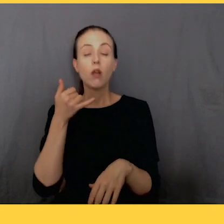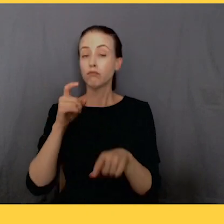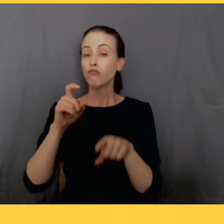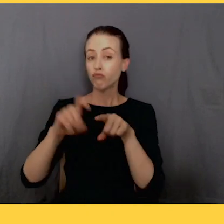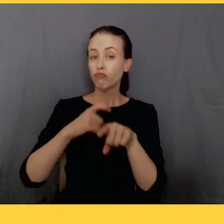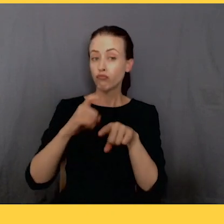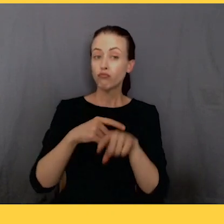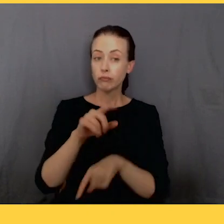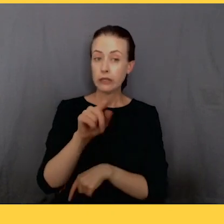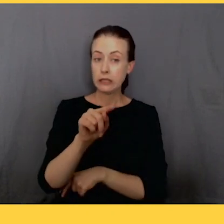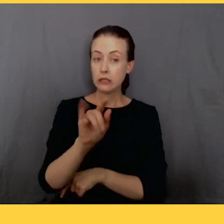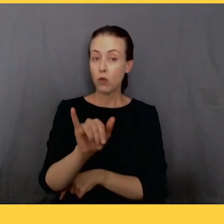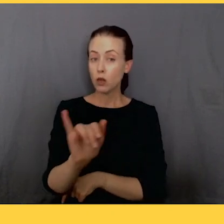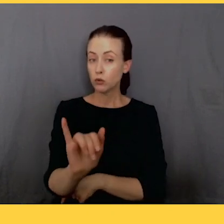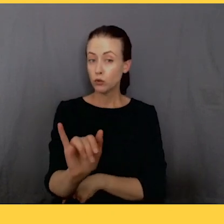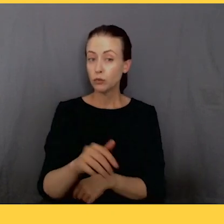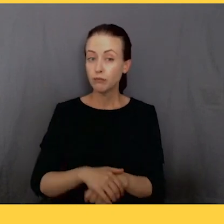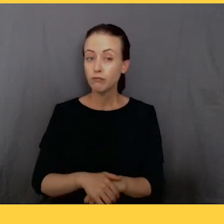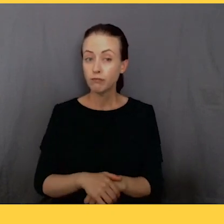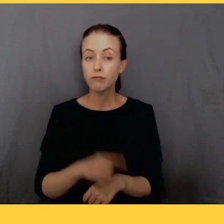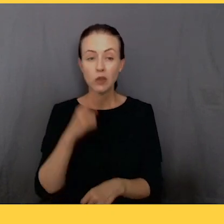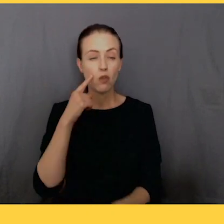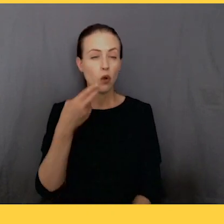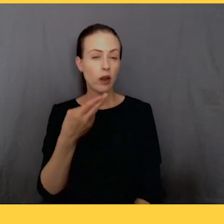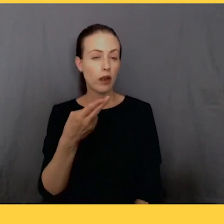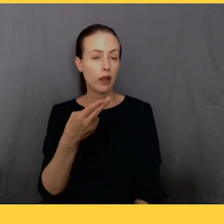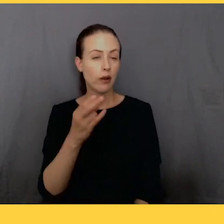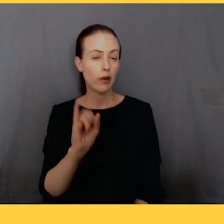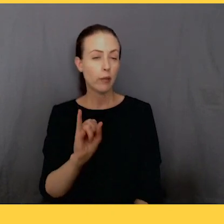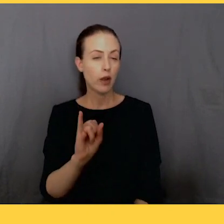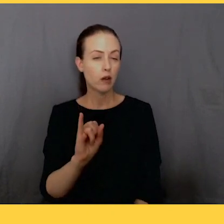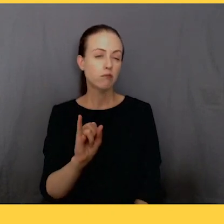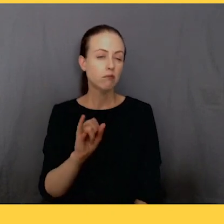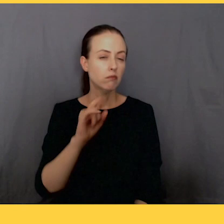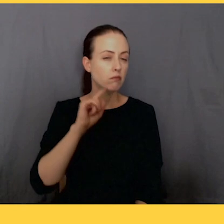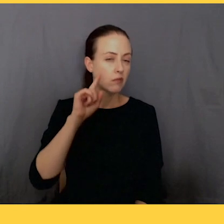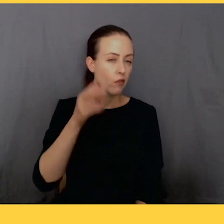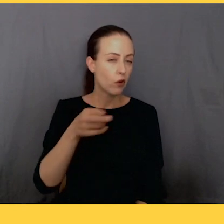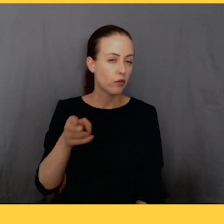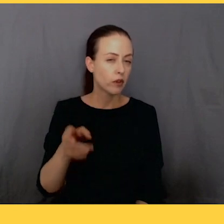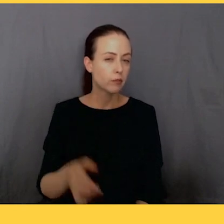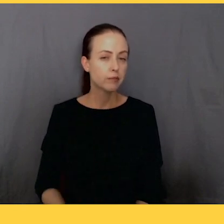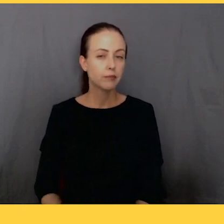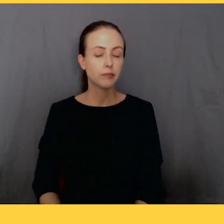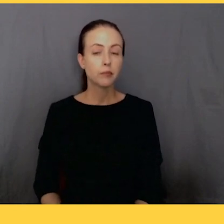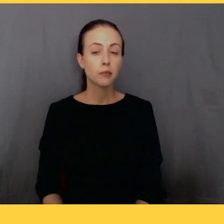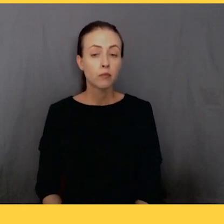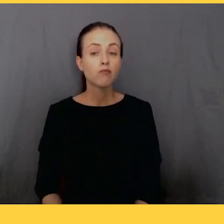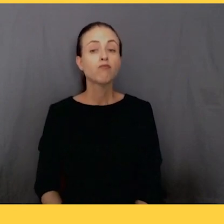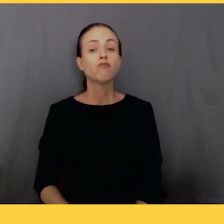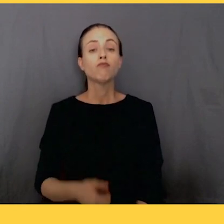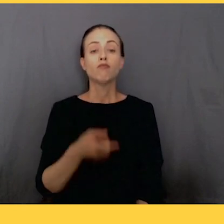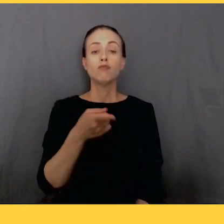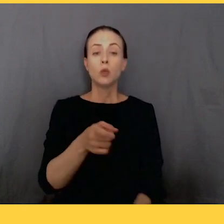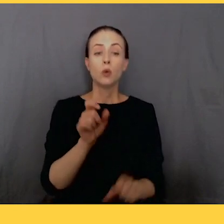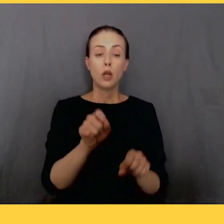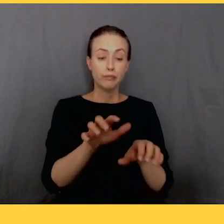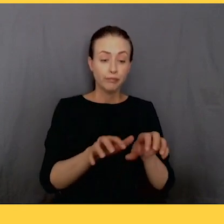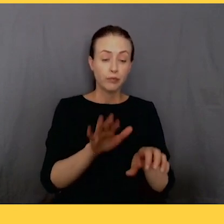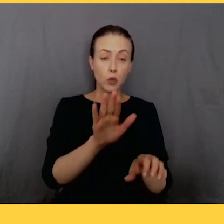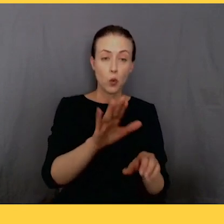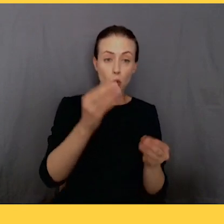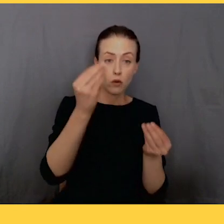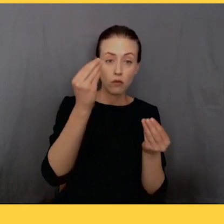formats for hearing impaired. And not only can you sign yourself and your contact information, but you can sign